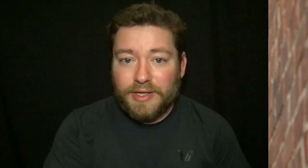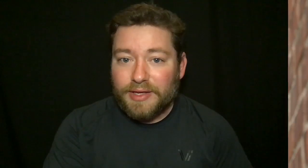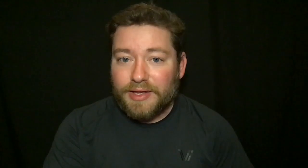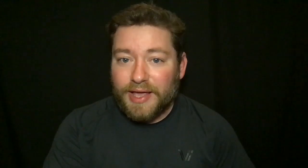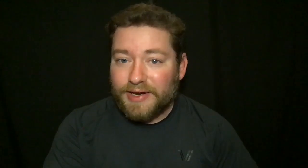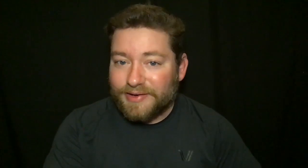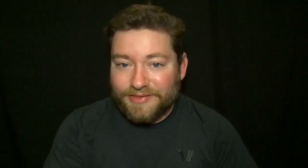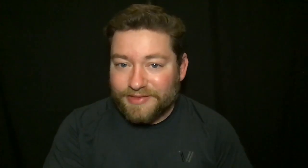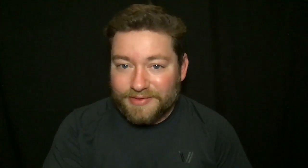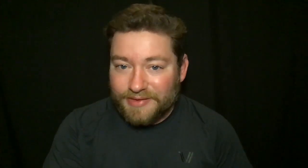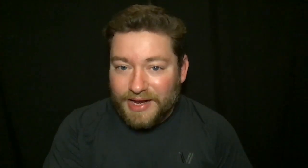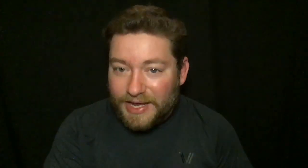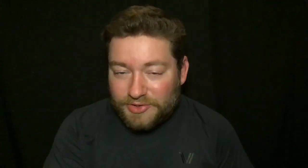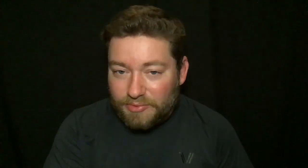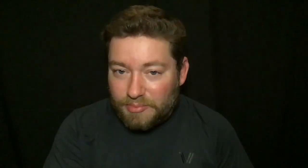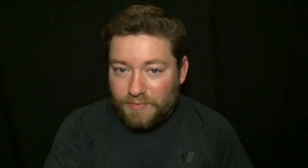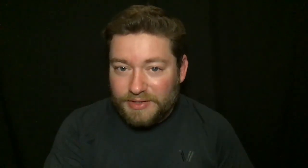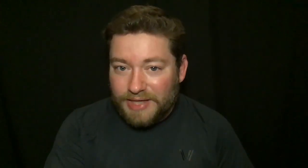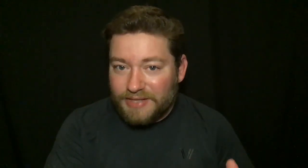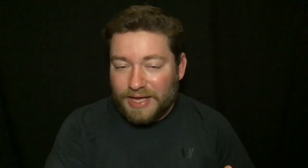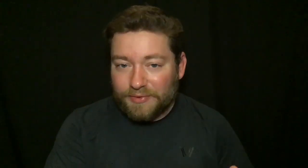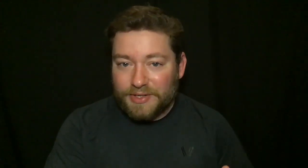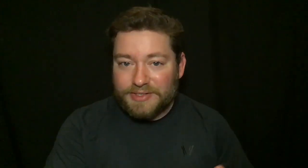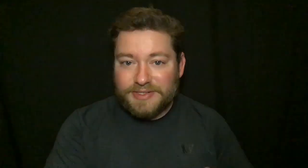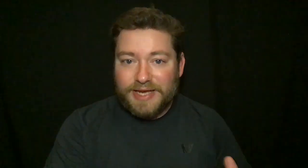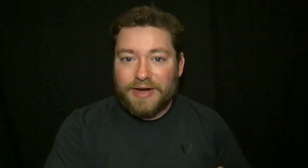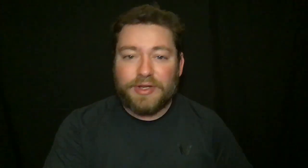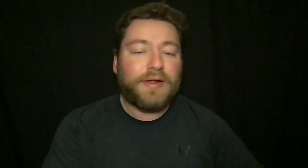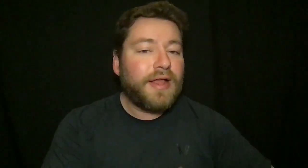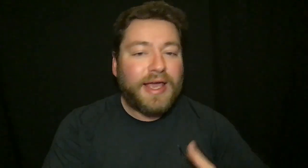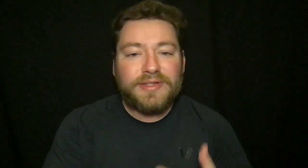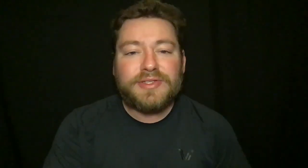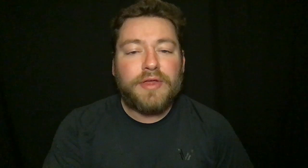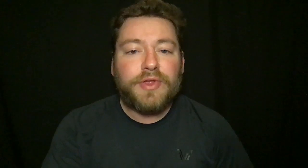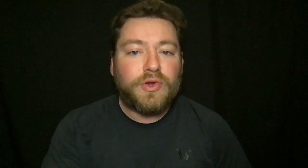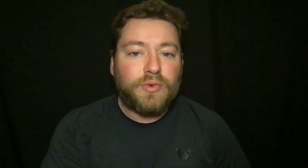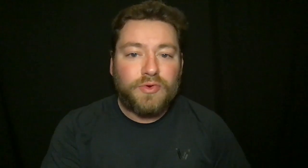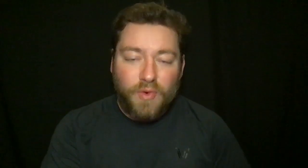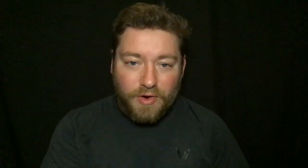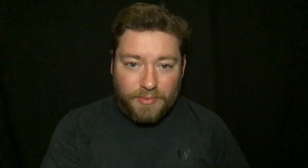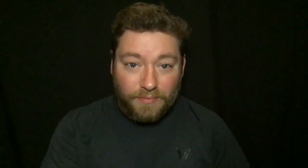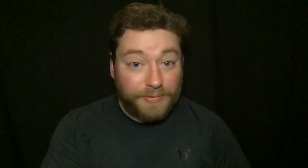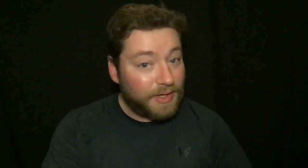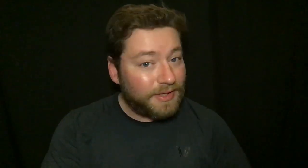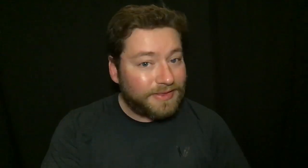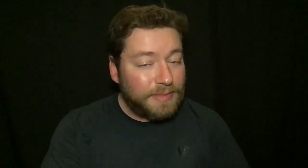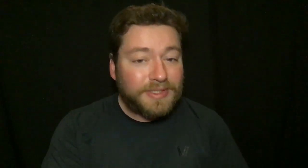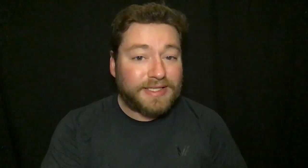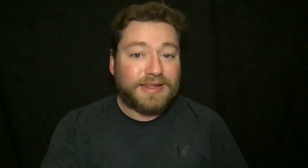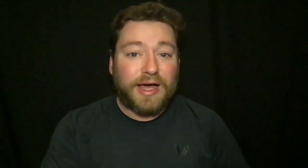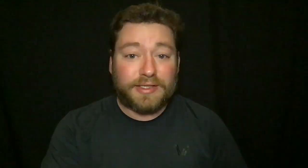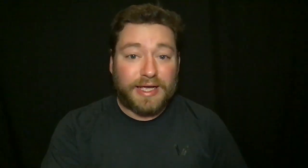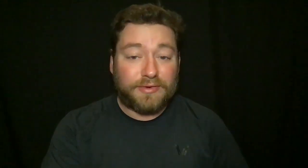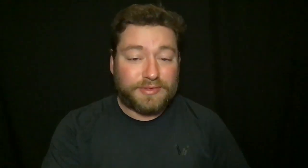order, and not actually removing the lockdown in its entirety, hence the new normal,